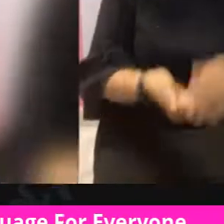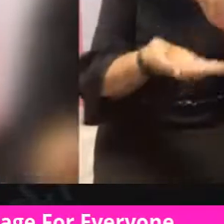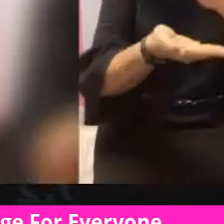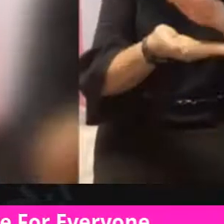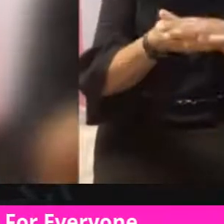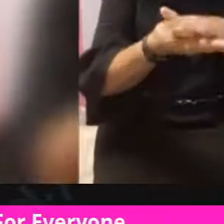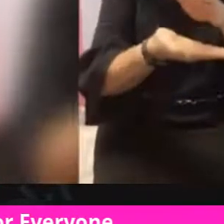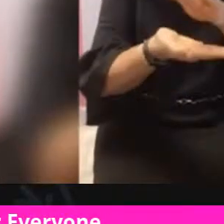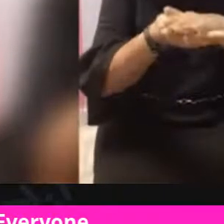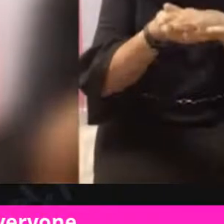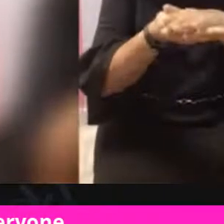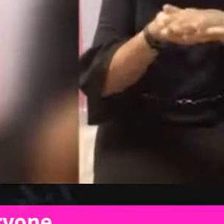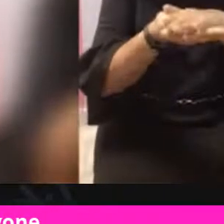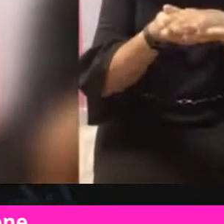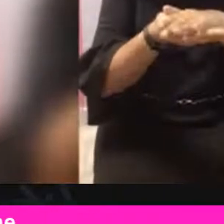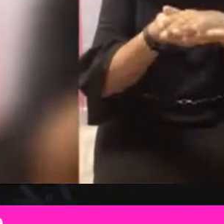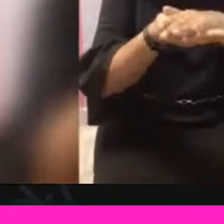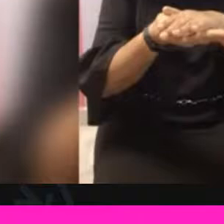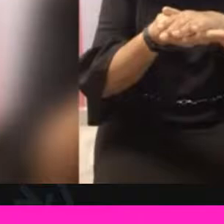Sekolah,